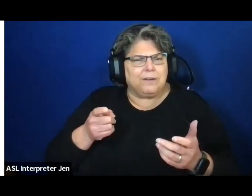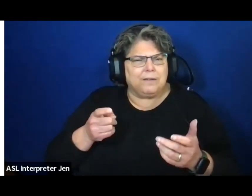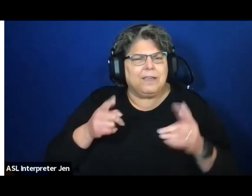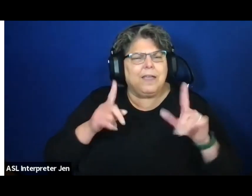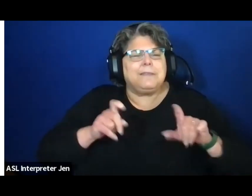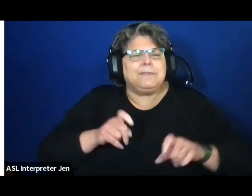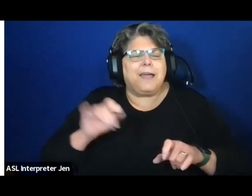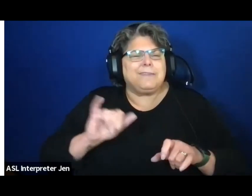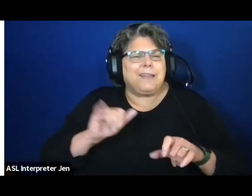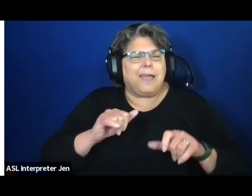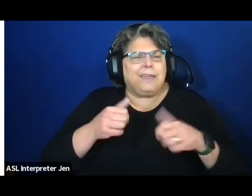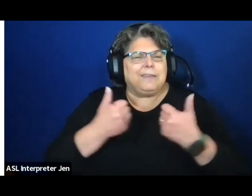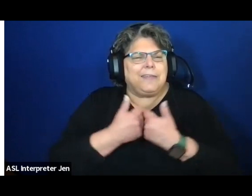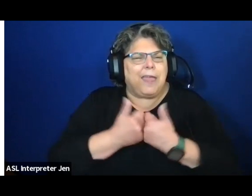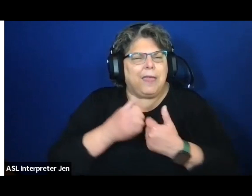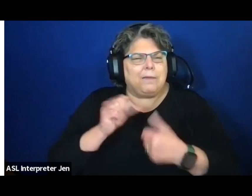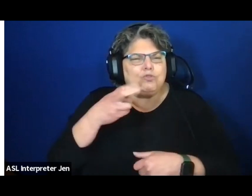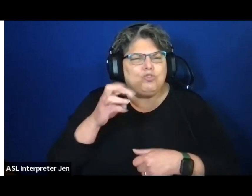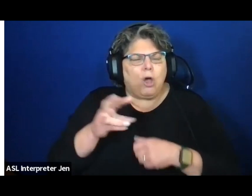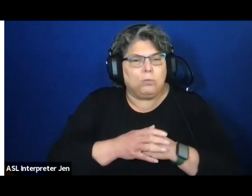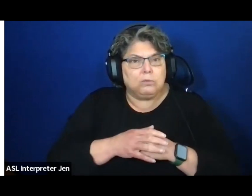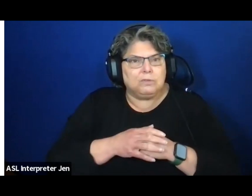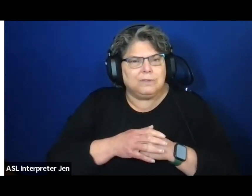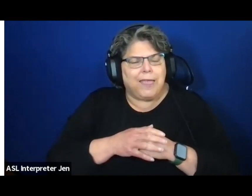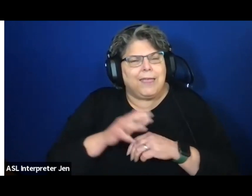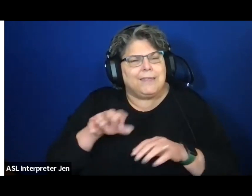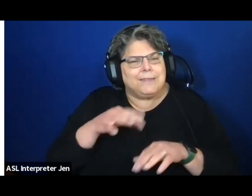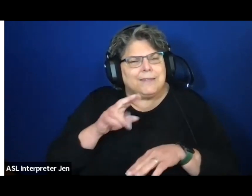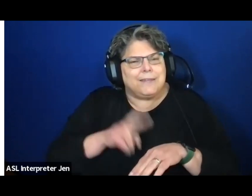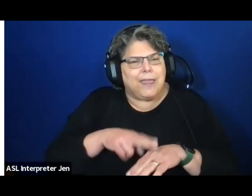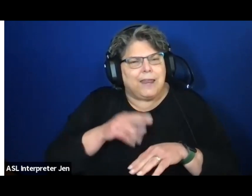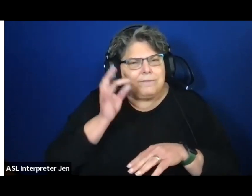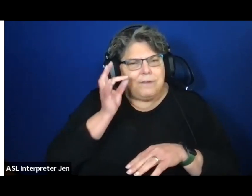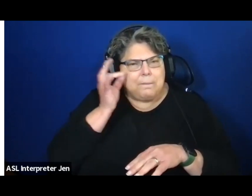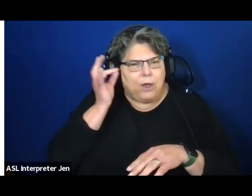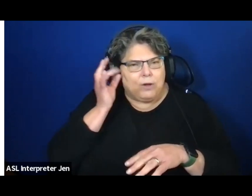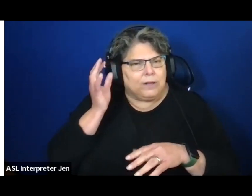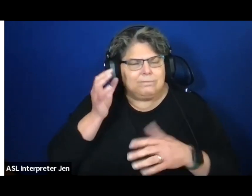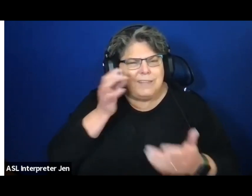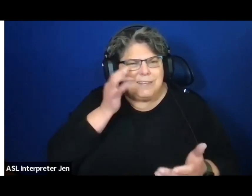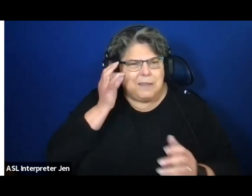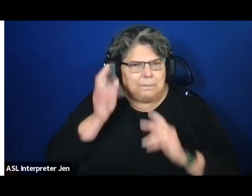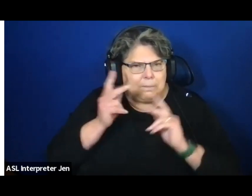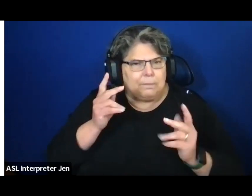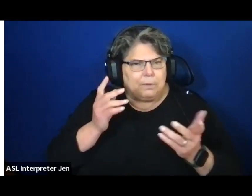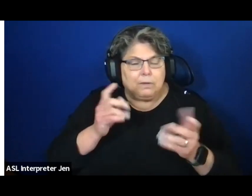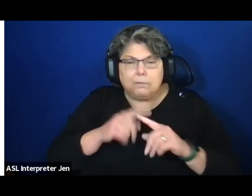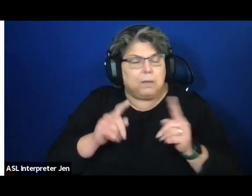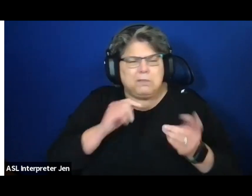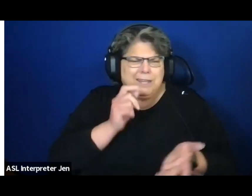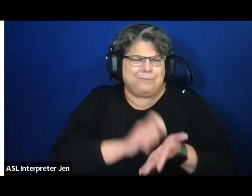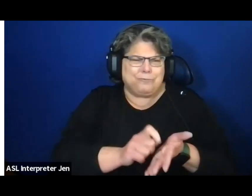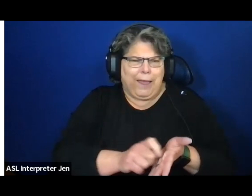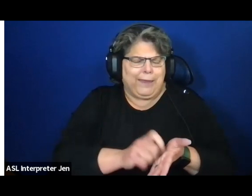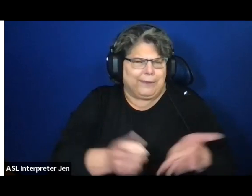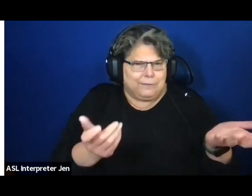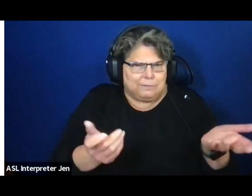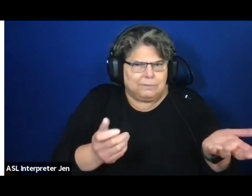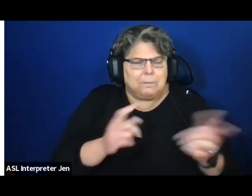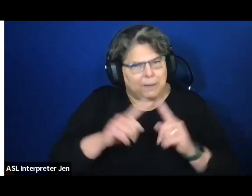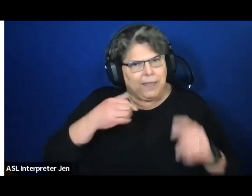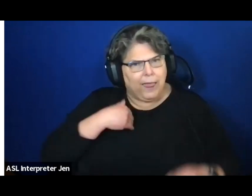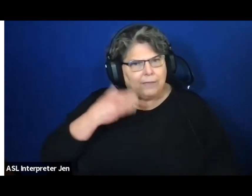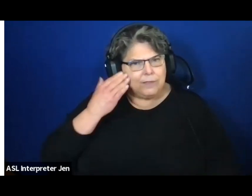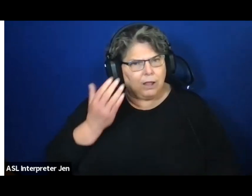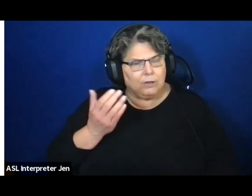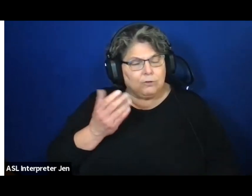Okay? Native Americans were there, but they did not write about it. They had the knowledge here. So who